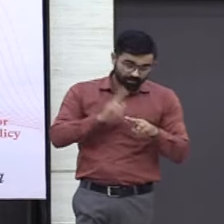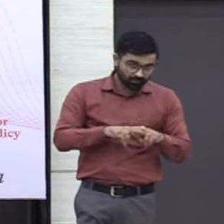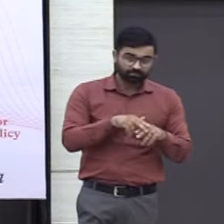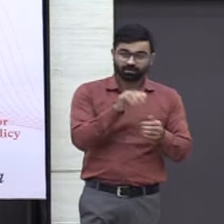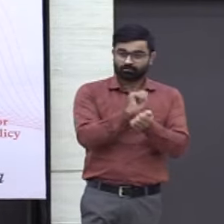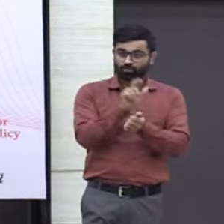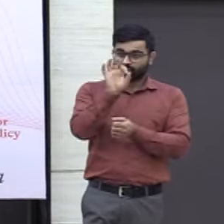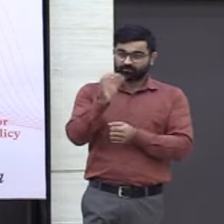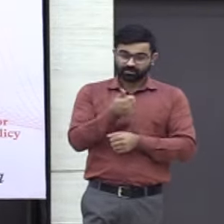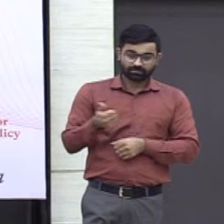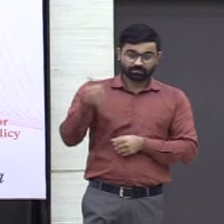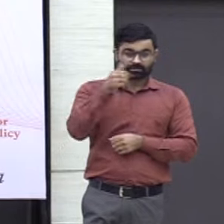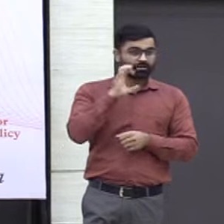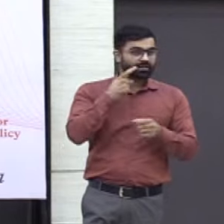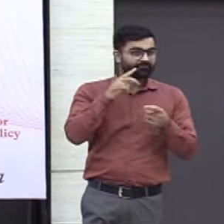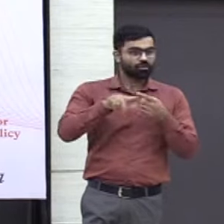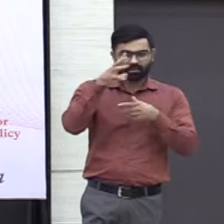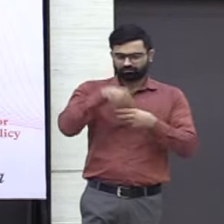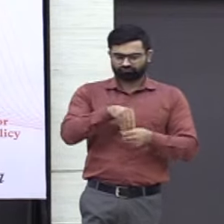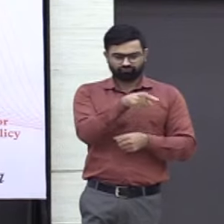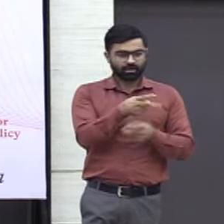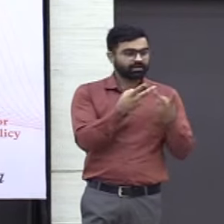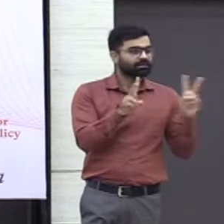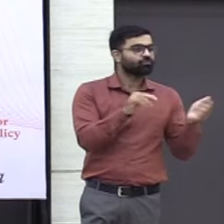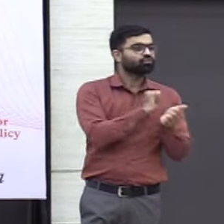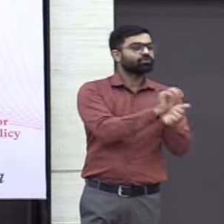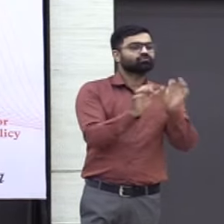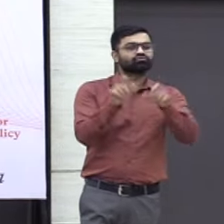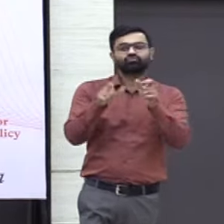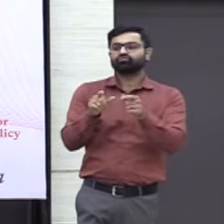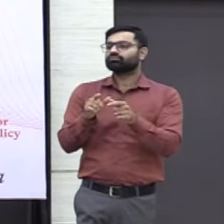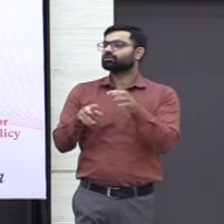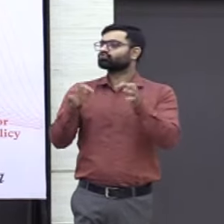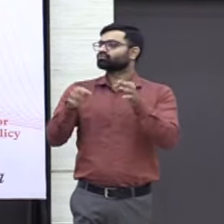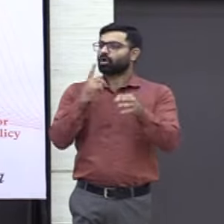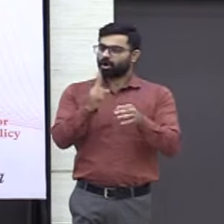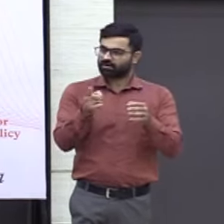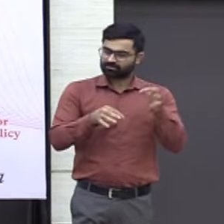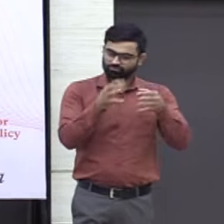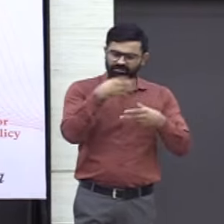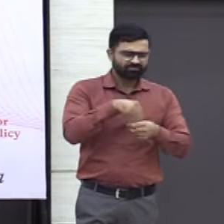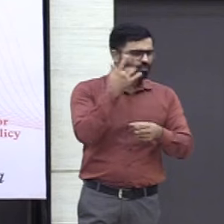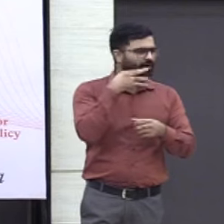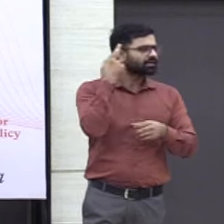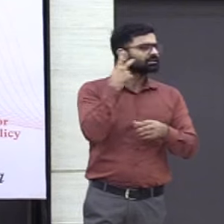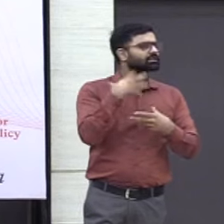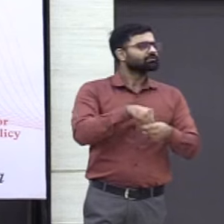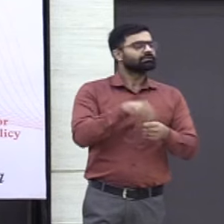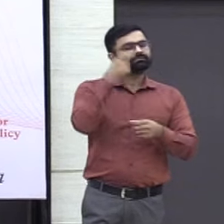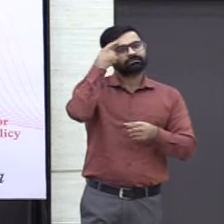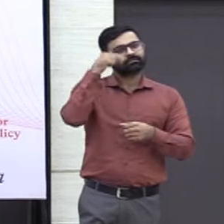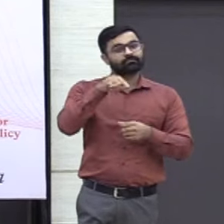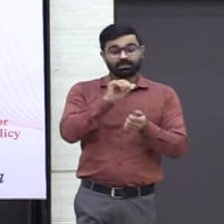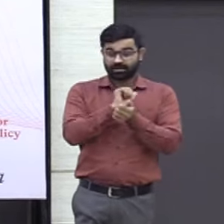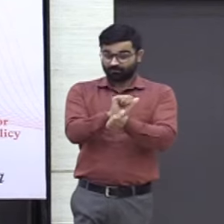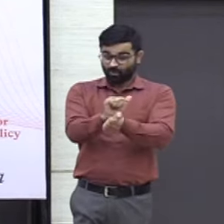a police officer is civilized, then there's no difference between police custody and judicial custody. So why should you have police custody unless you assume that